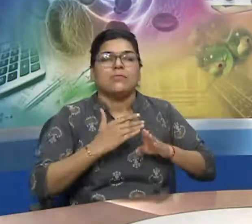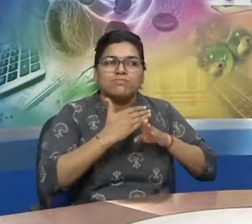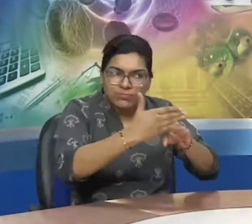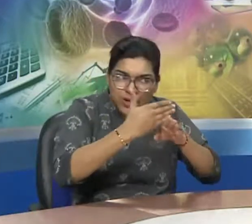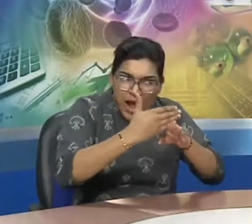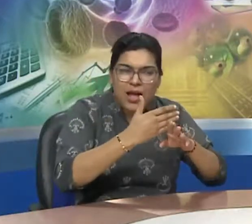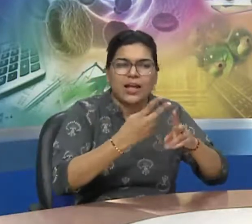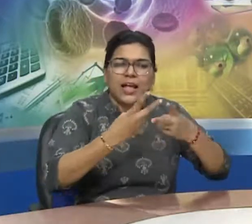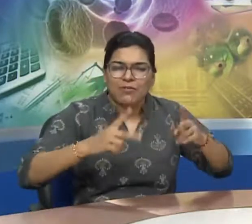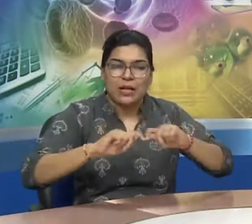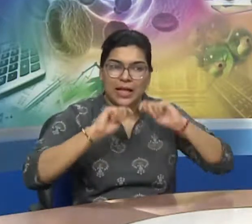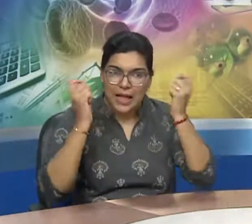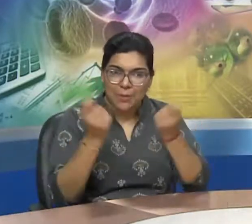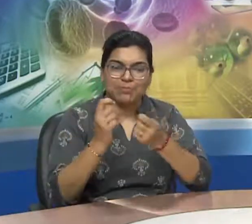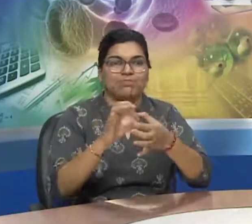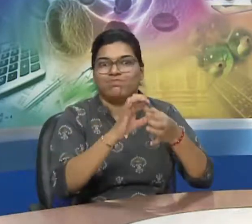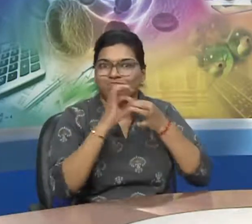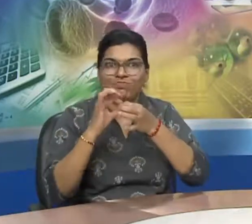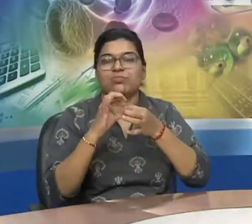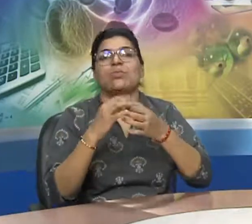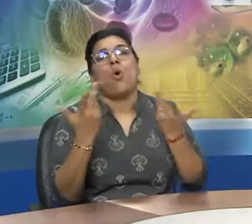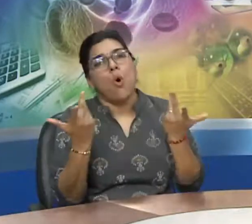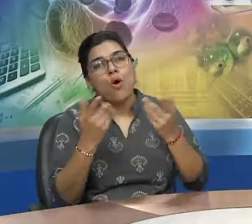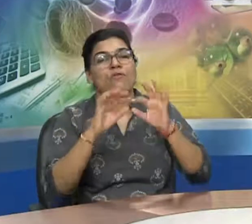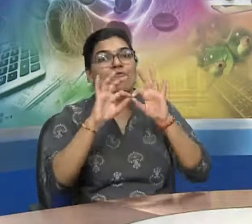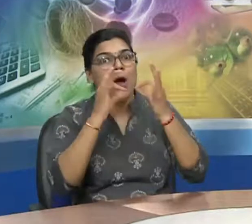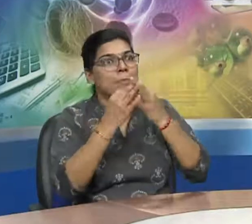We should not be selfish. We should work in a team,